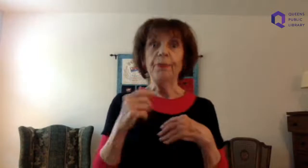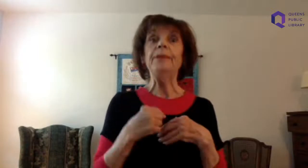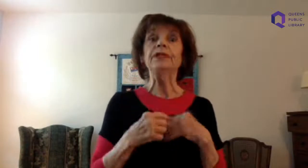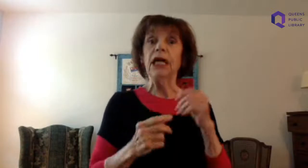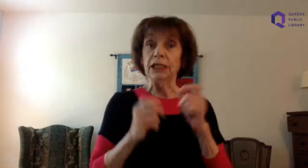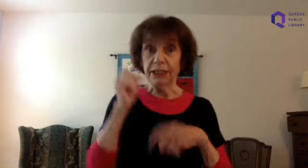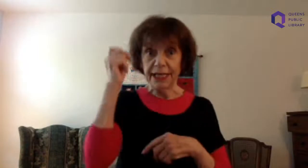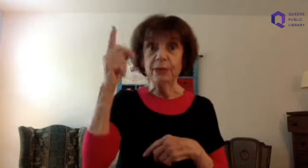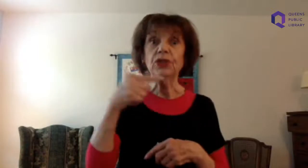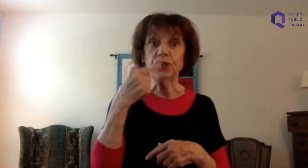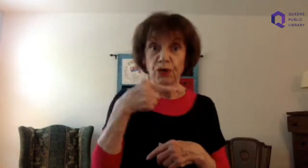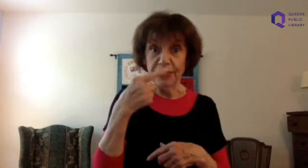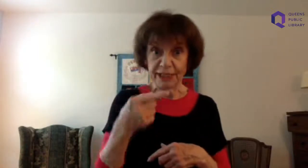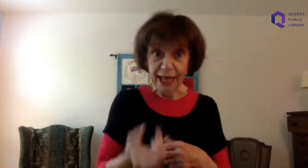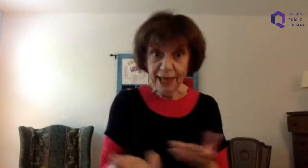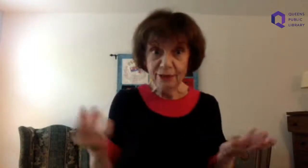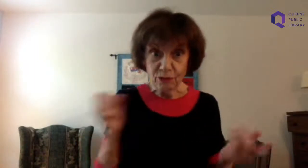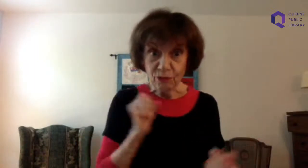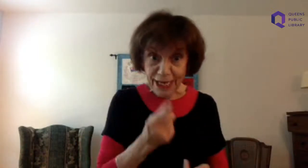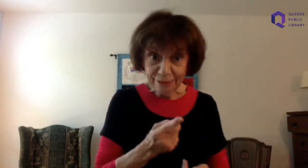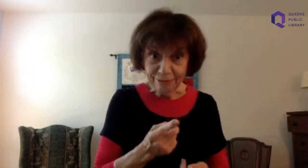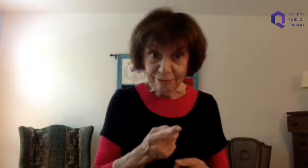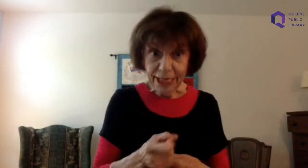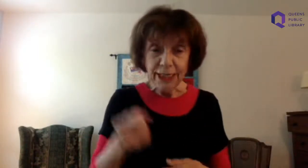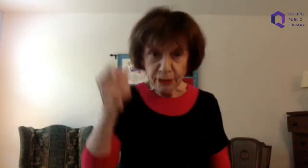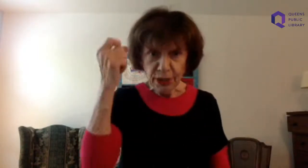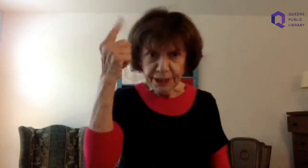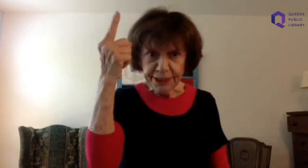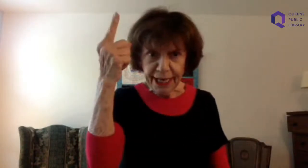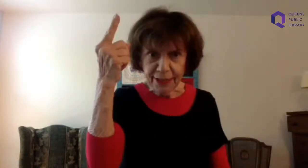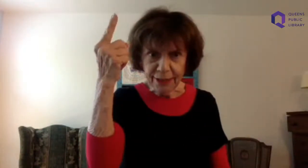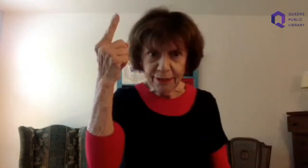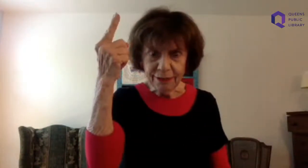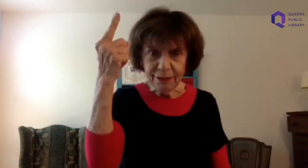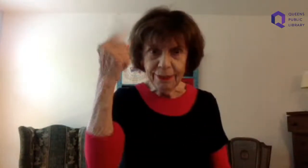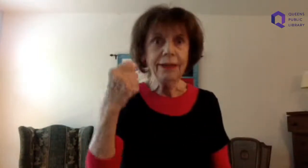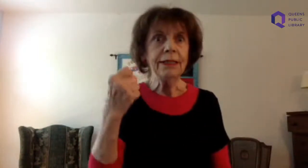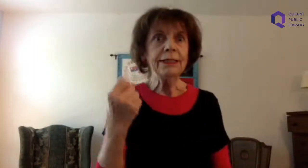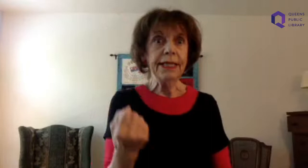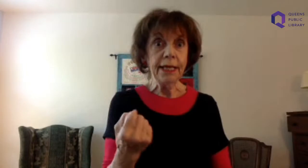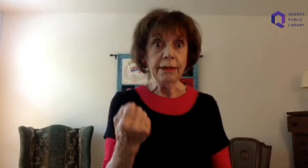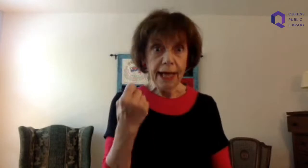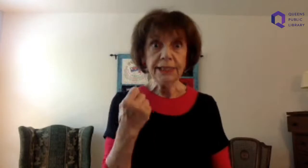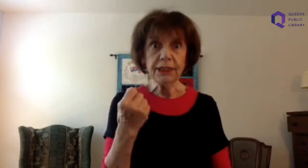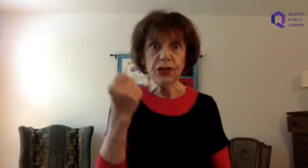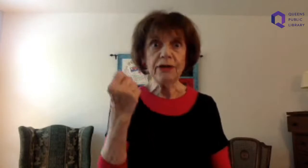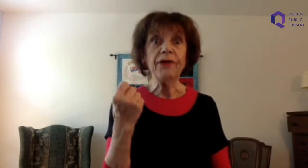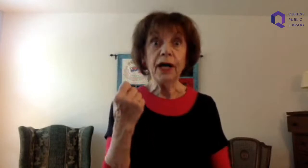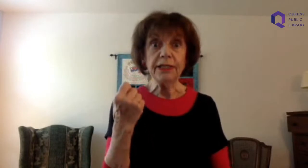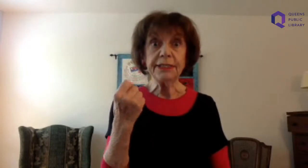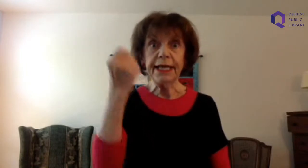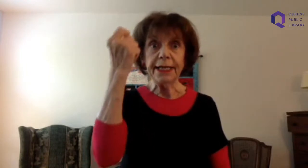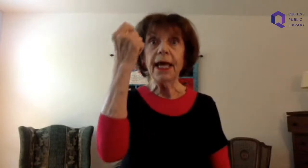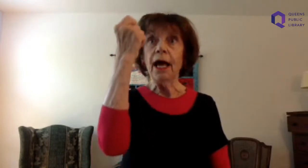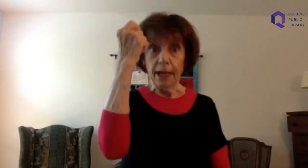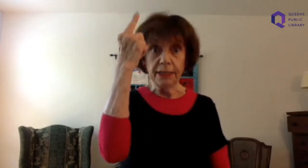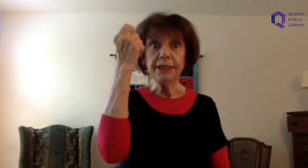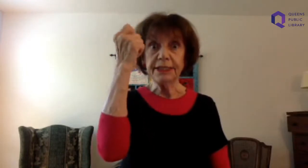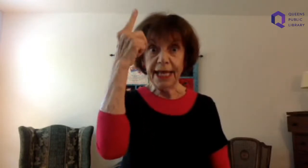people to understand what you're trying to say, right? You understand? See, that's the sign for understand.